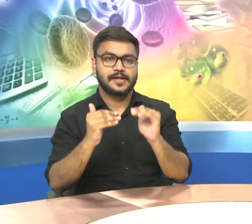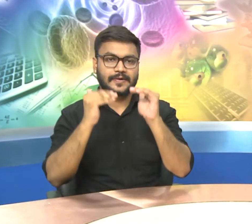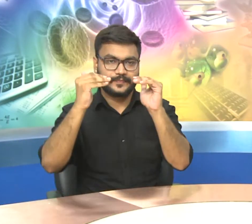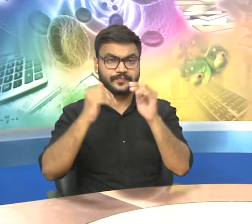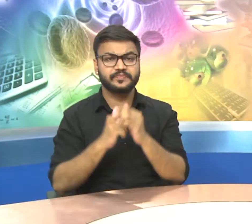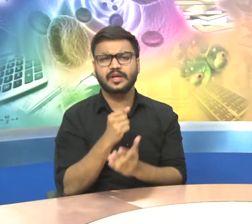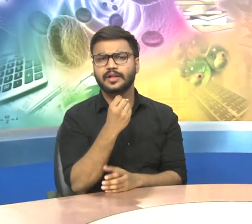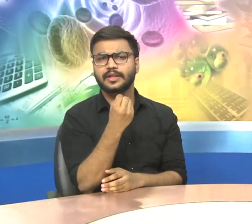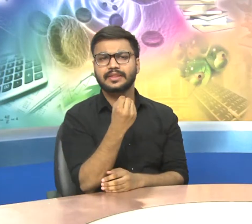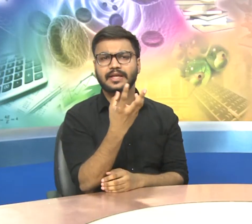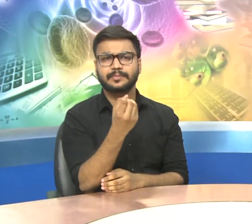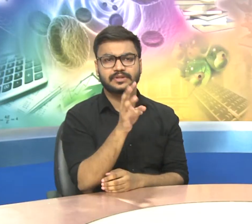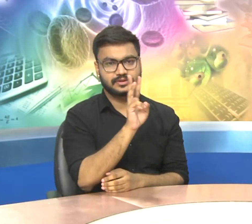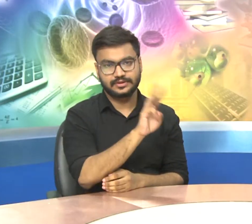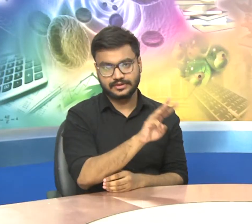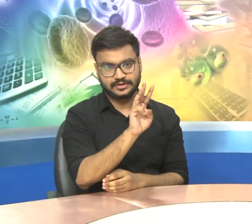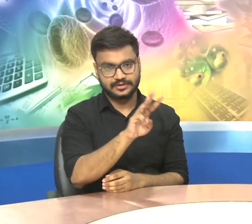12th, Book number